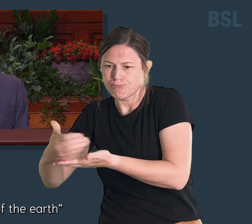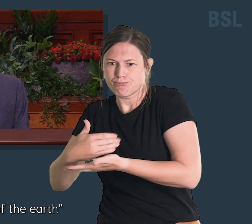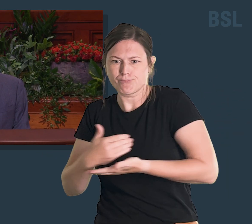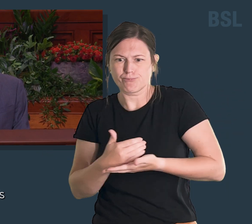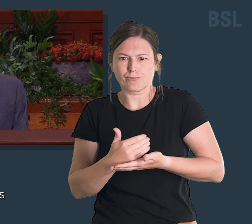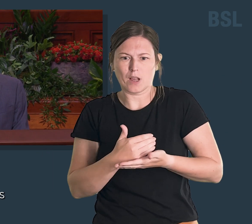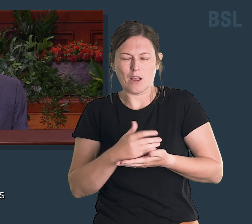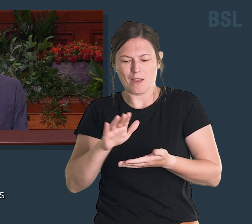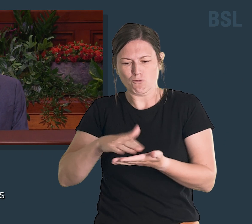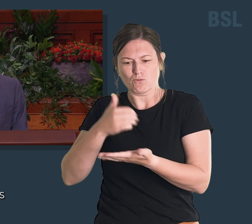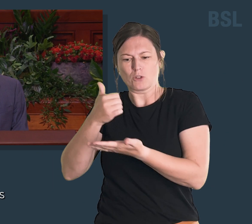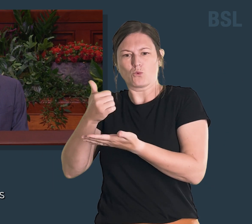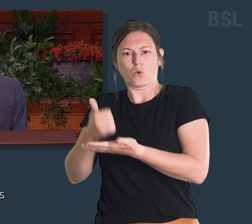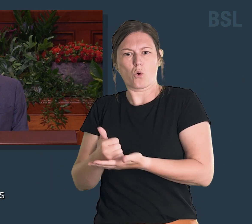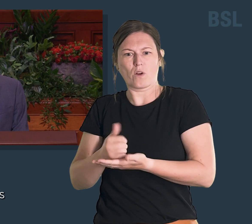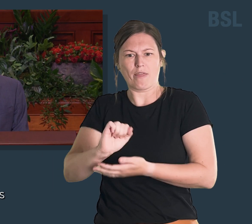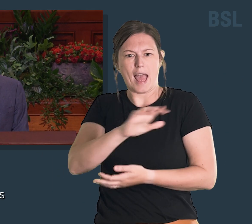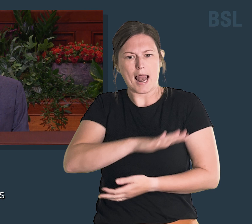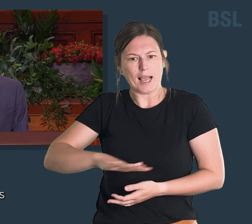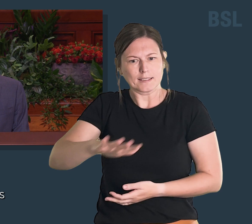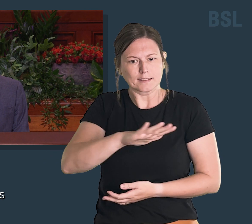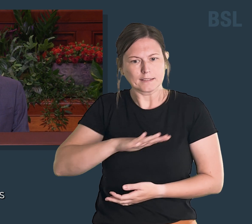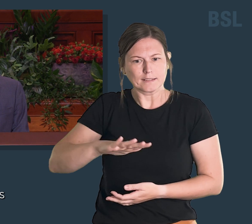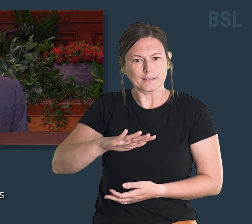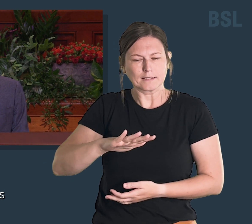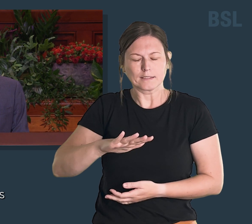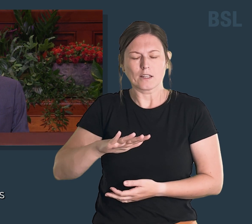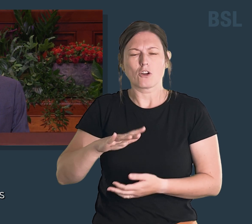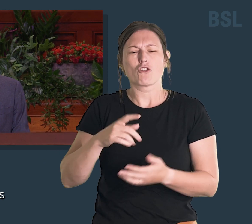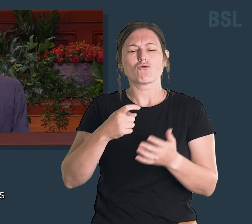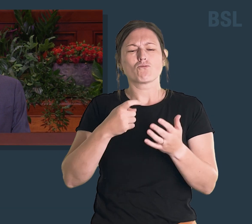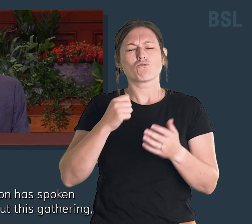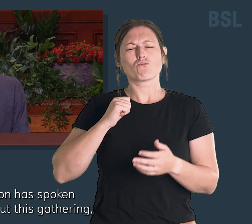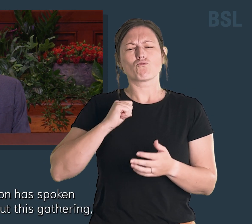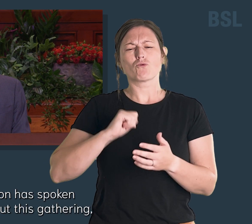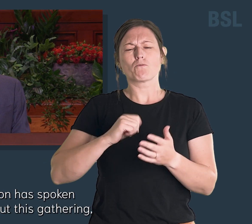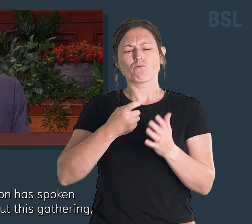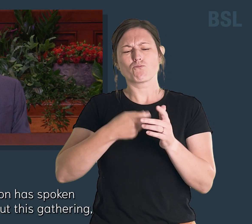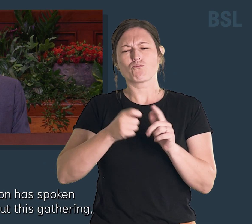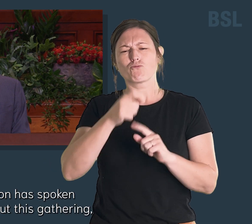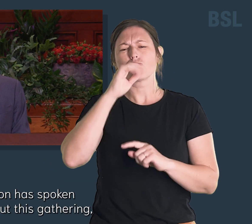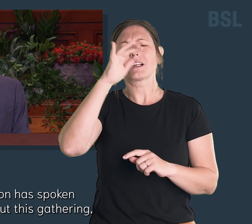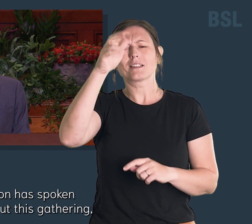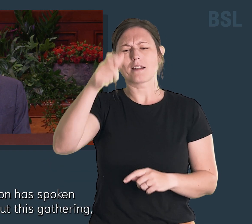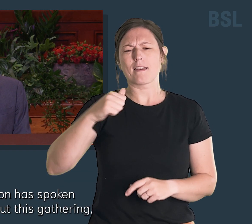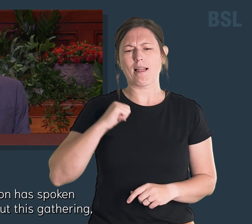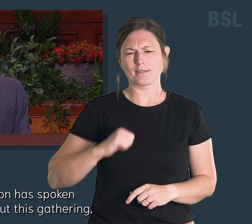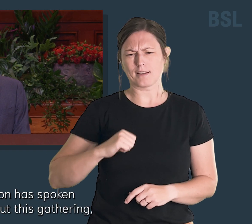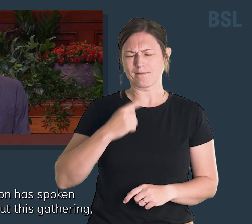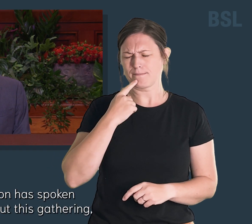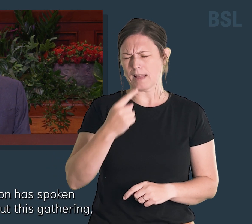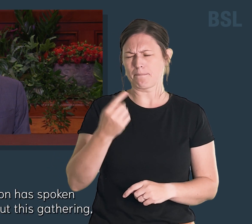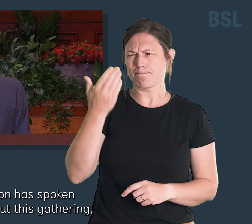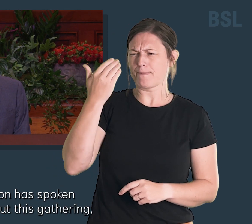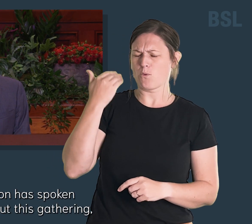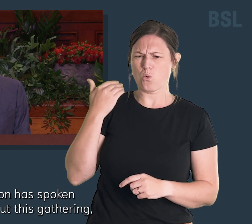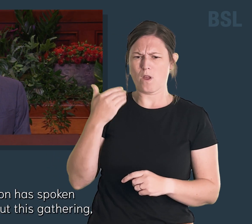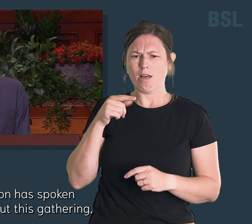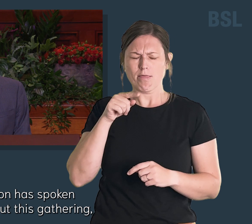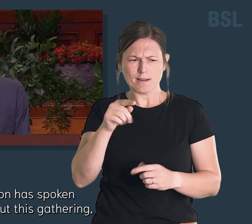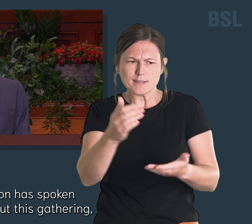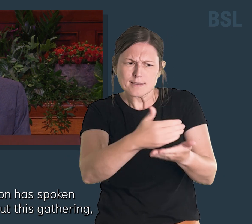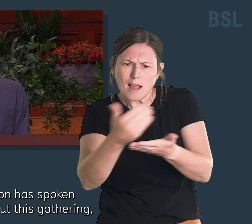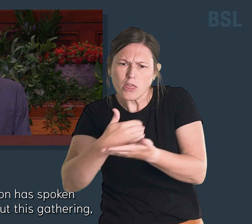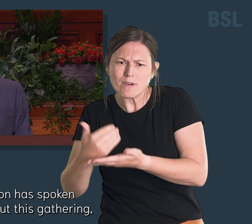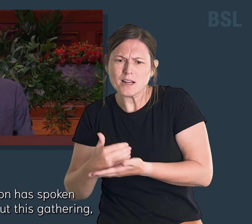earth, and restored to the lands of their inheritance. President Russell M. Nelson has spoken often and powerfully